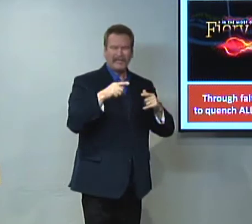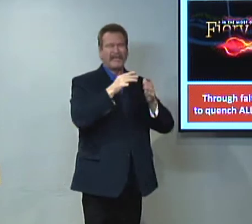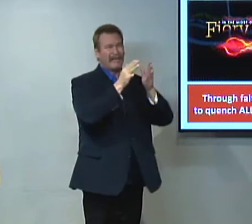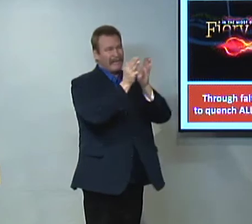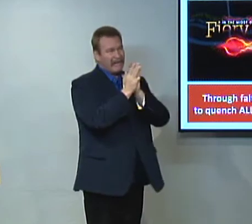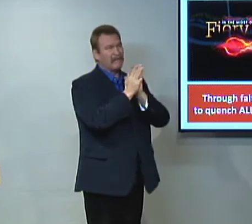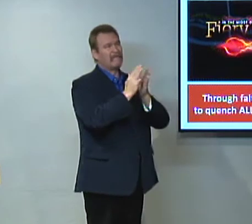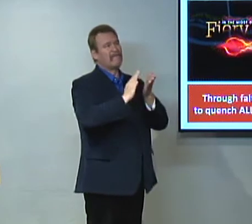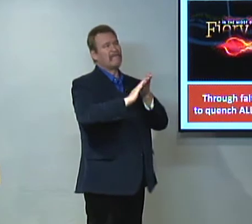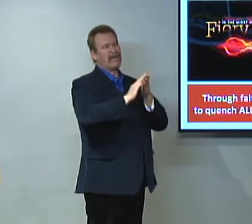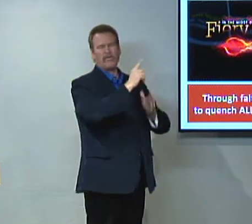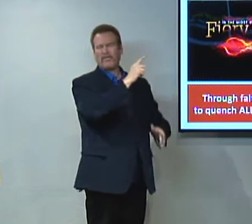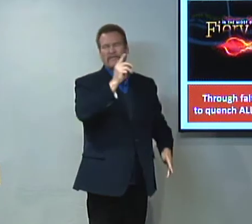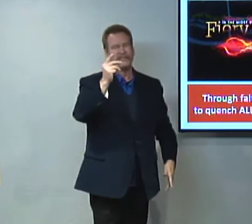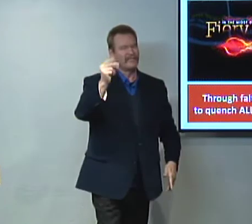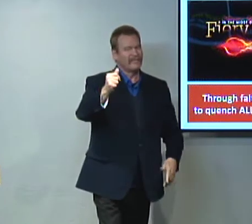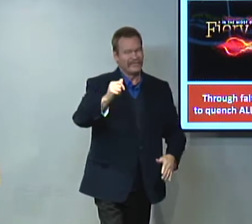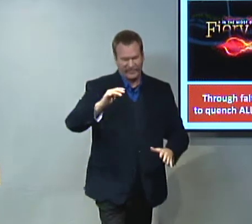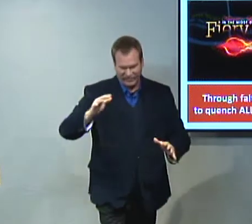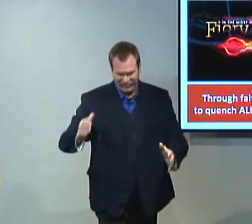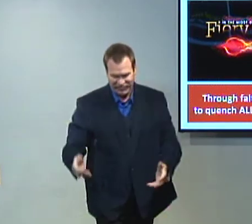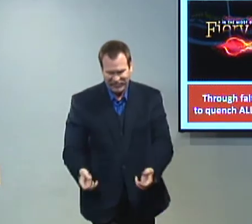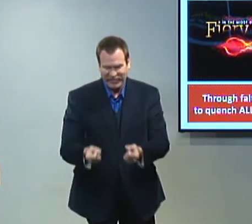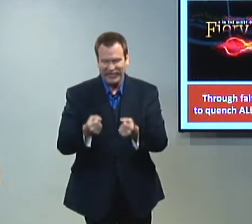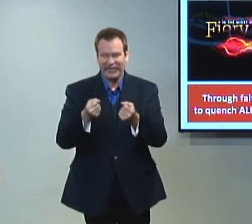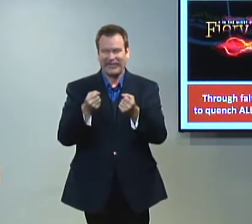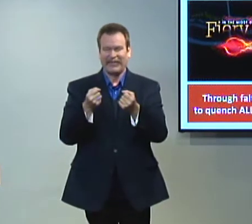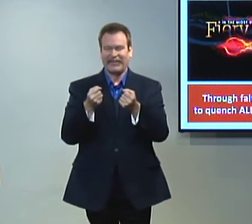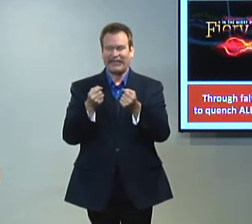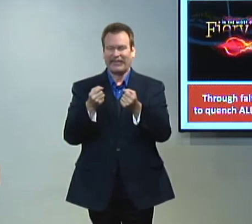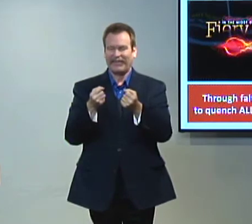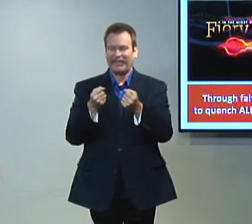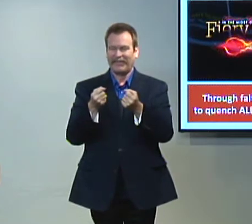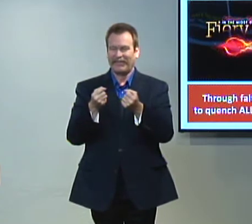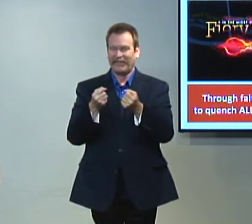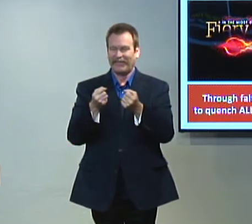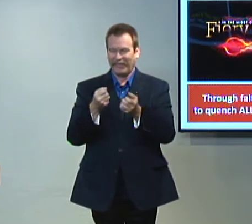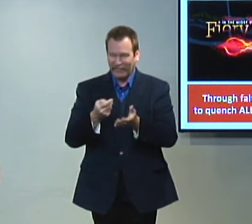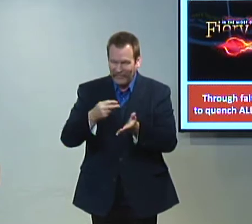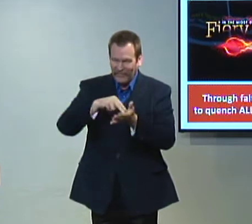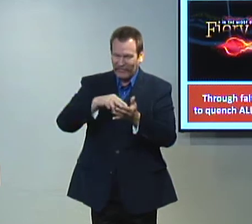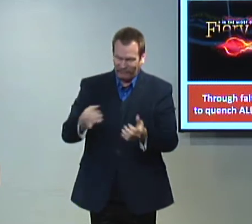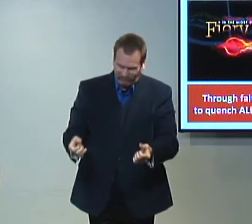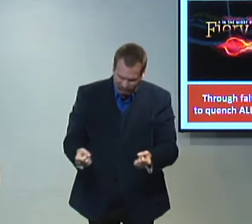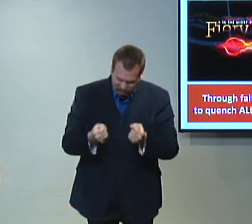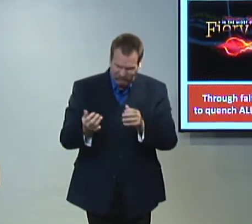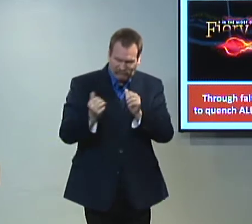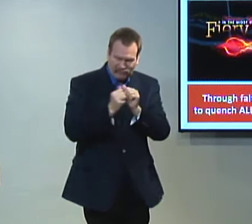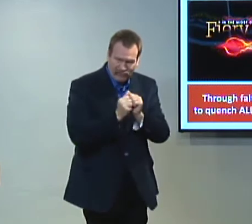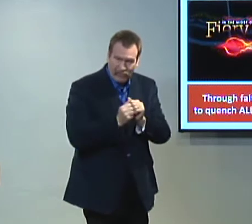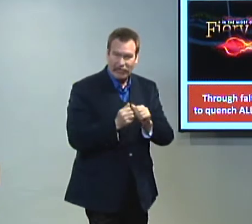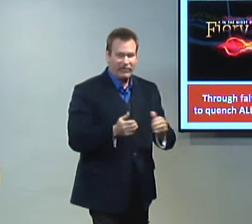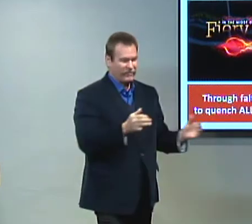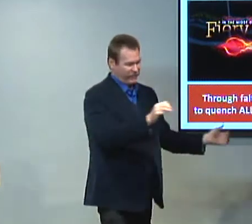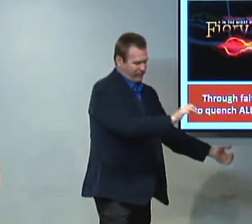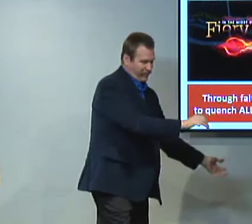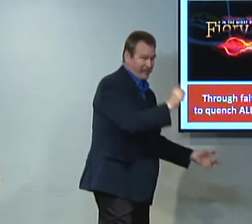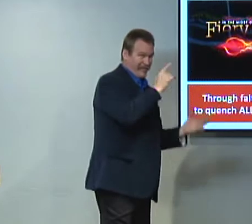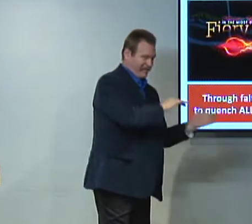and that we have made a mistake. And God will forgive us that quickly. He will lift us up and take us again, helping us to stand